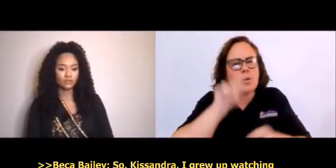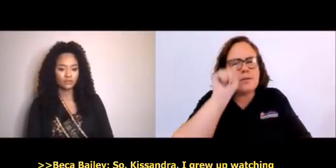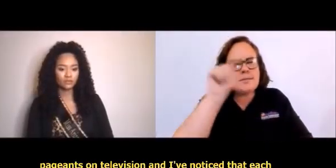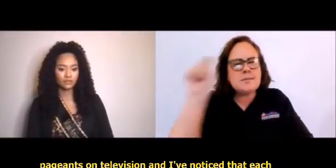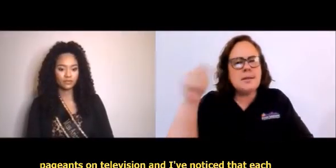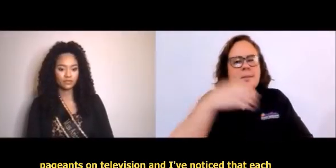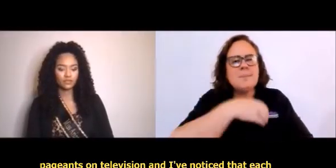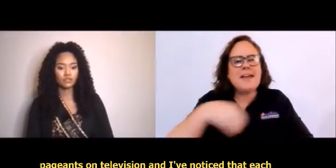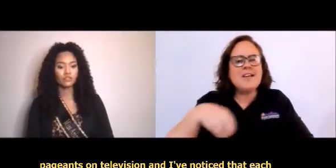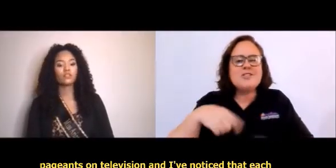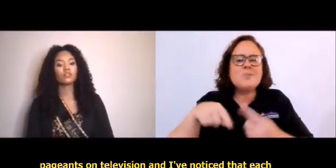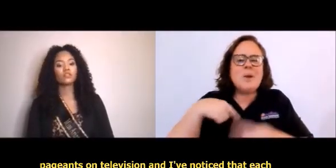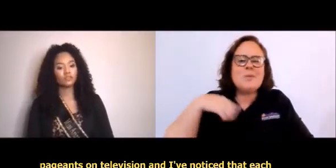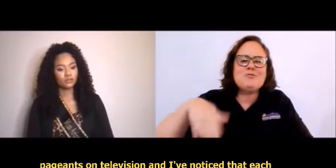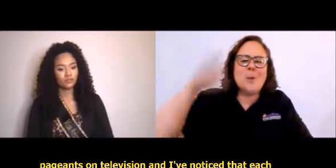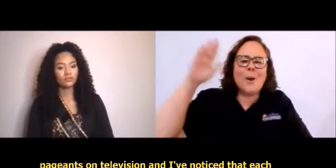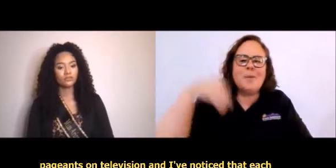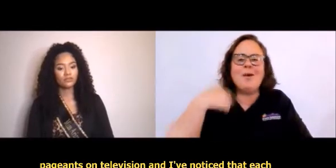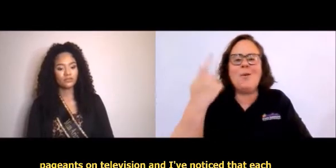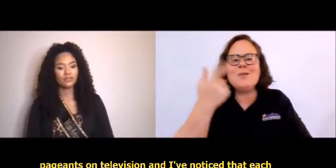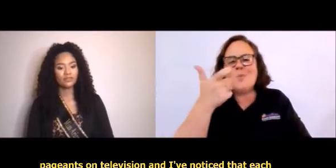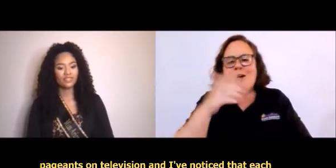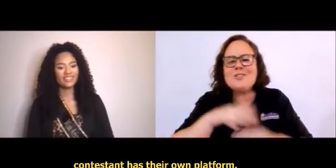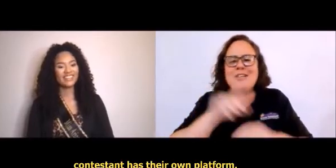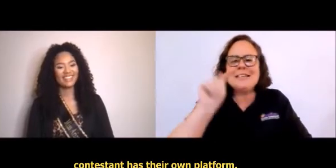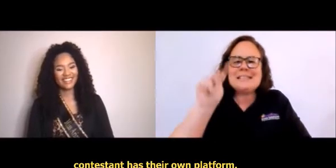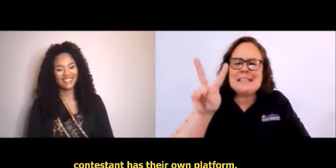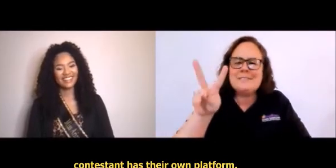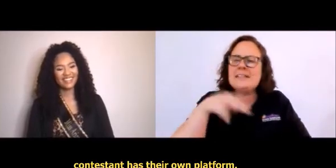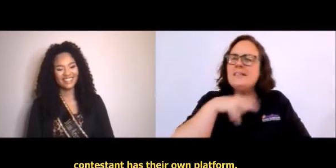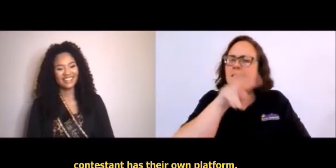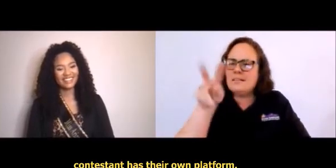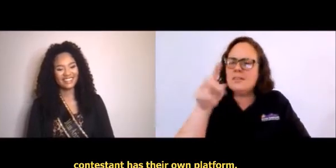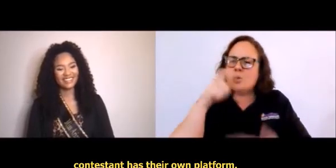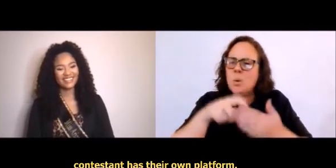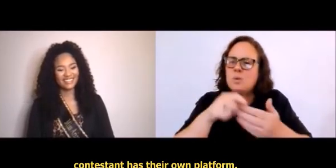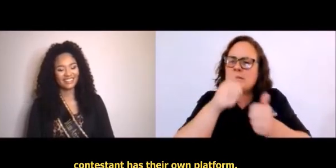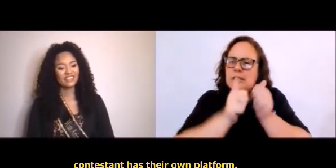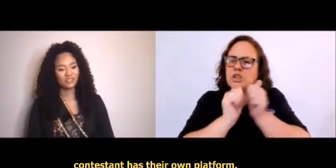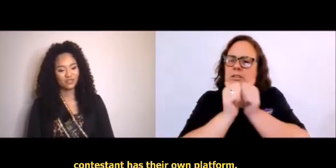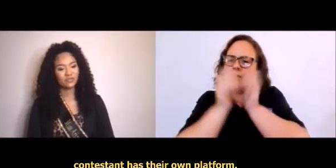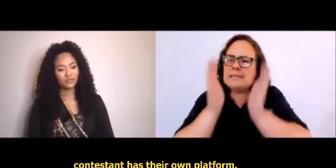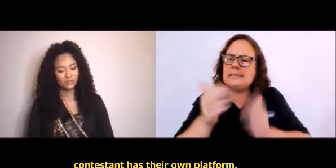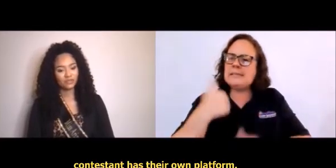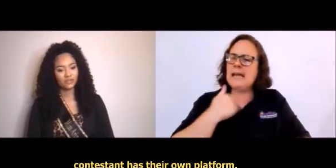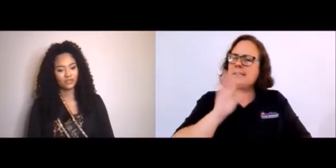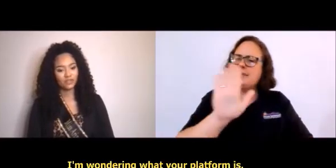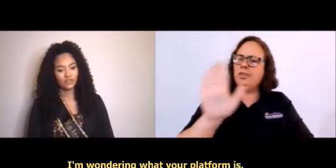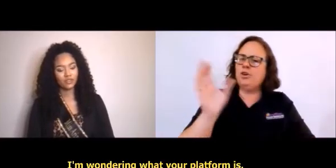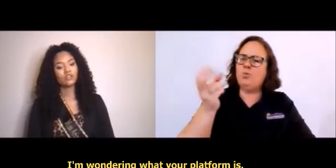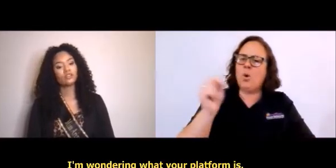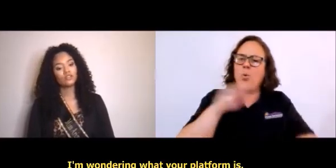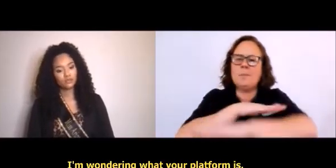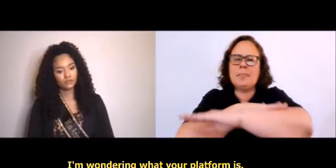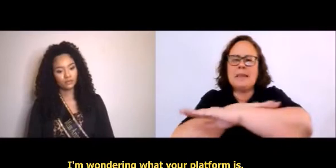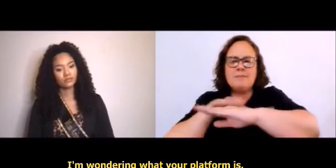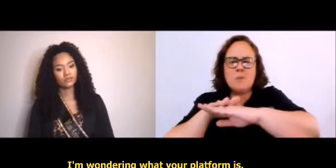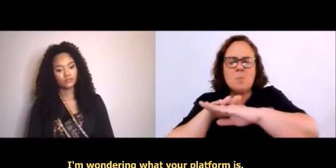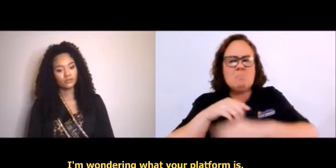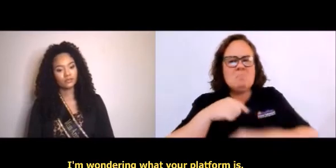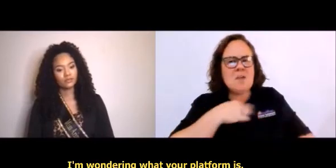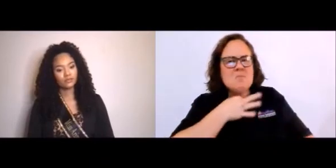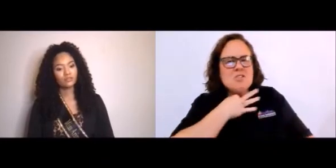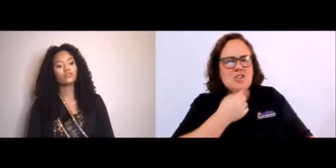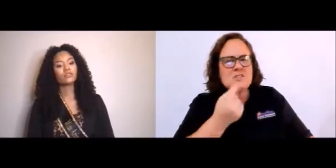up watching pageants on television, and I've noticed that each contestant has their own platform. I'm wondering what your